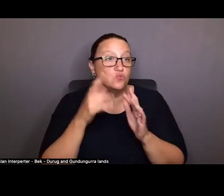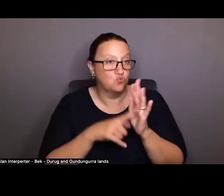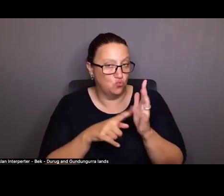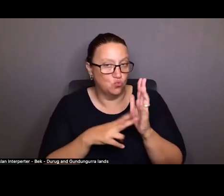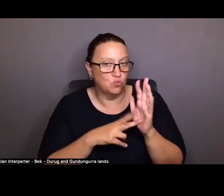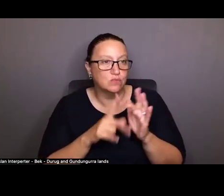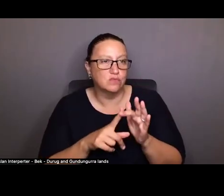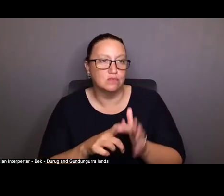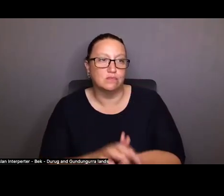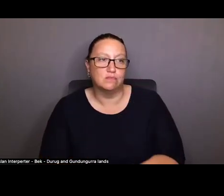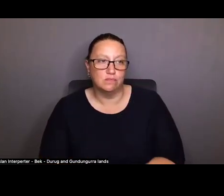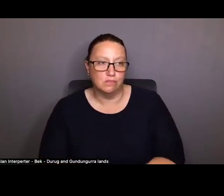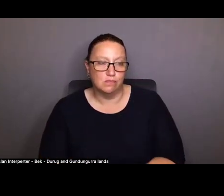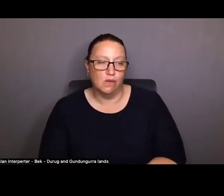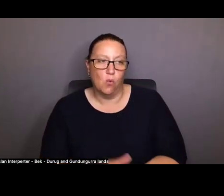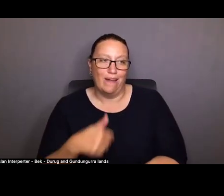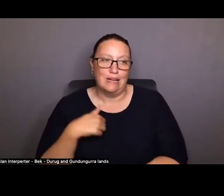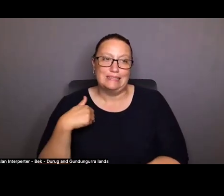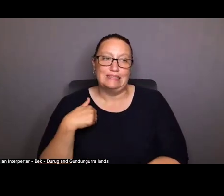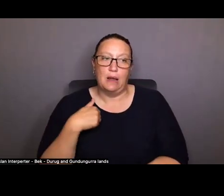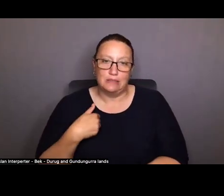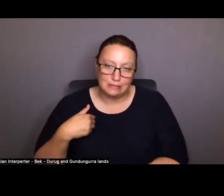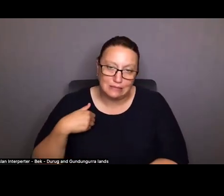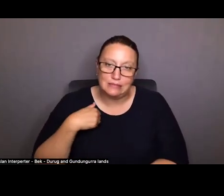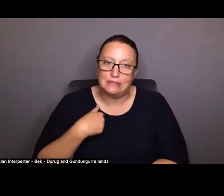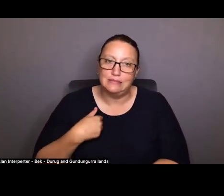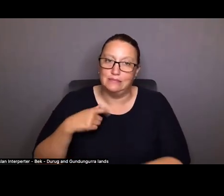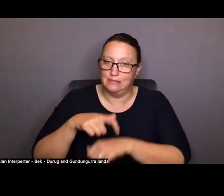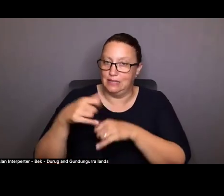We have sort of a tentative timeline for